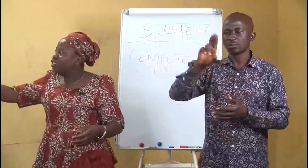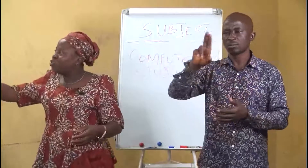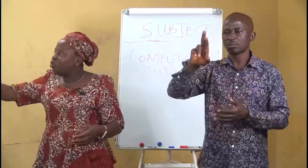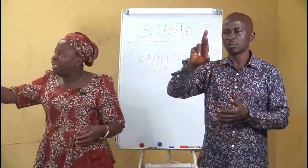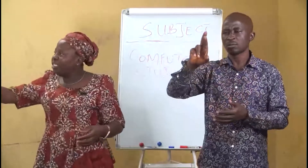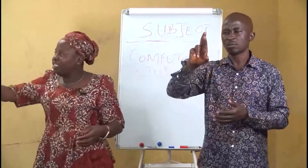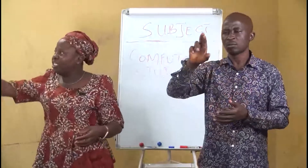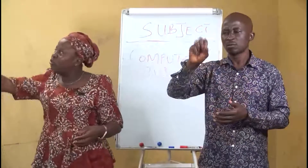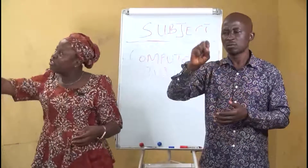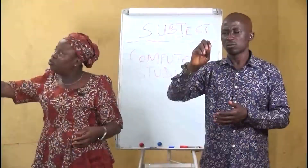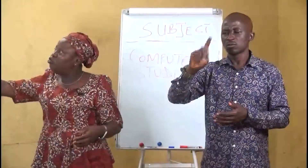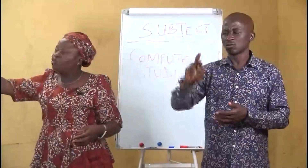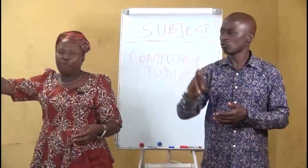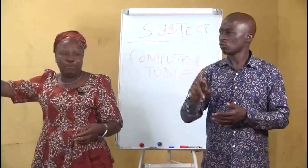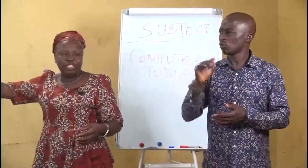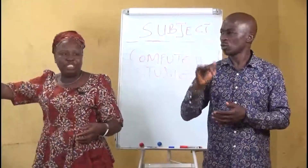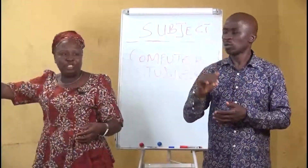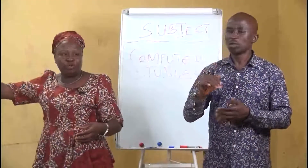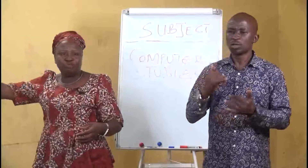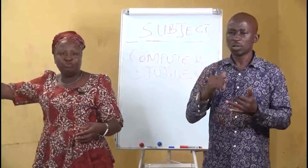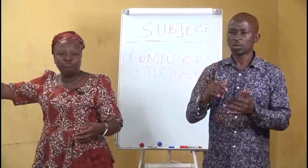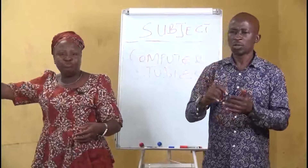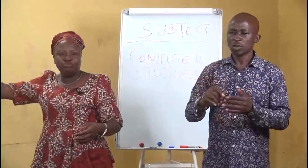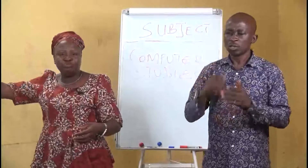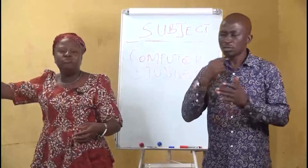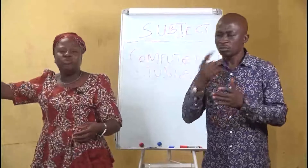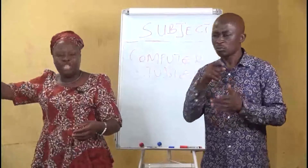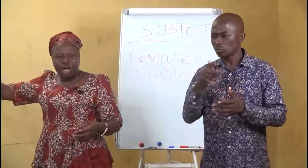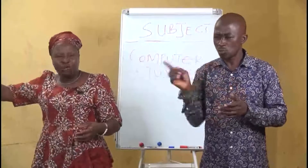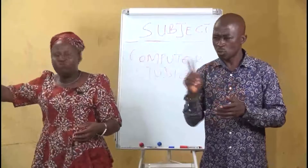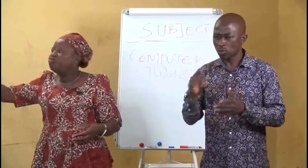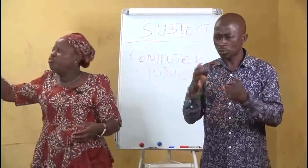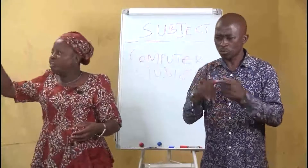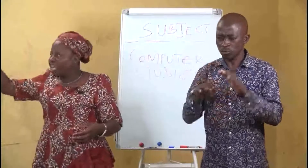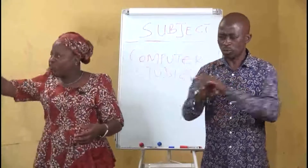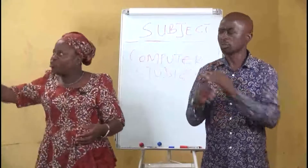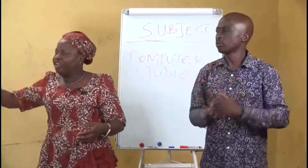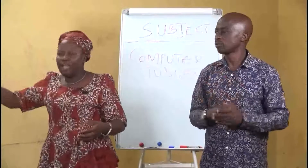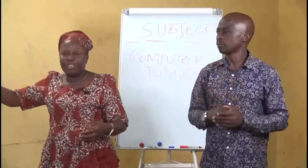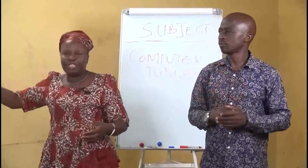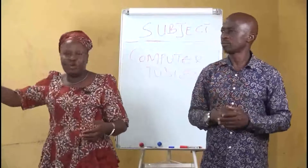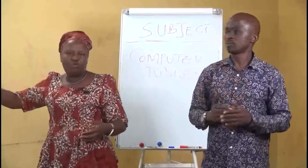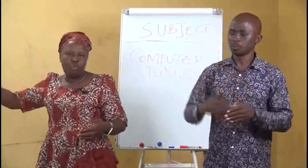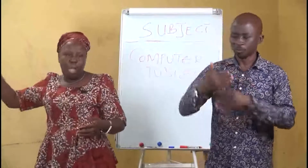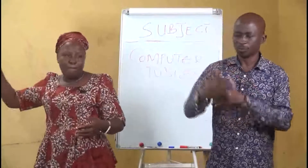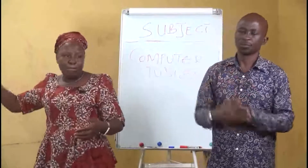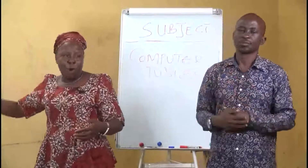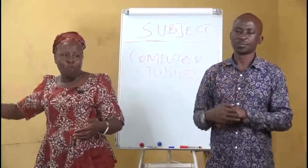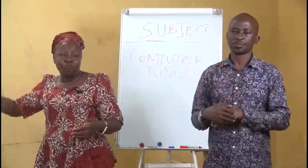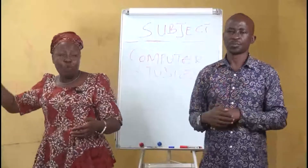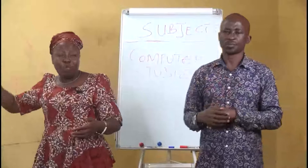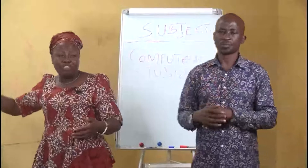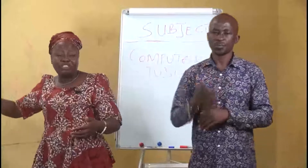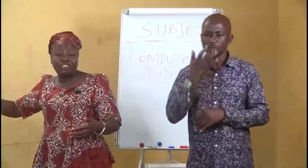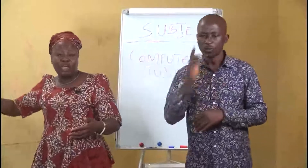needed. Truly, it's a graphical representation. Now, let's go to the next type